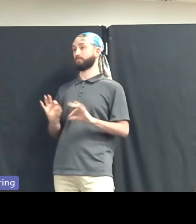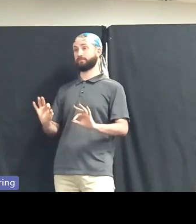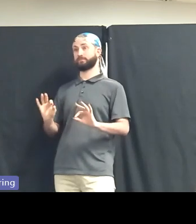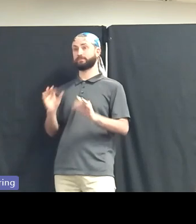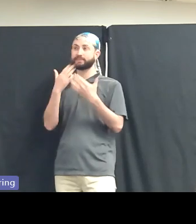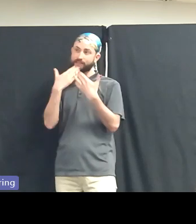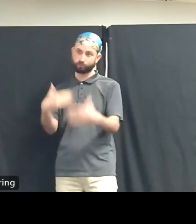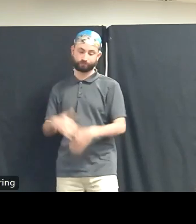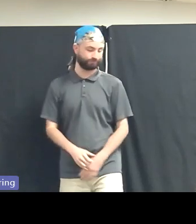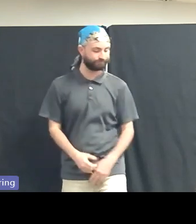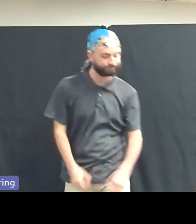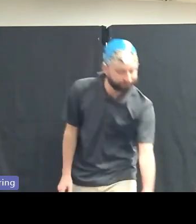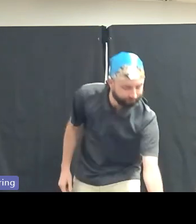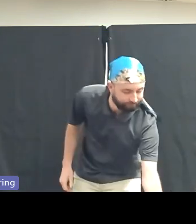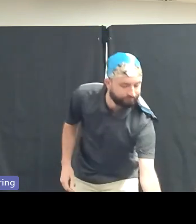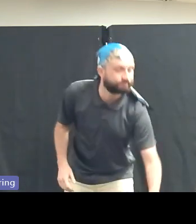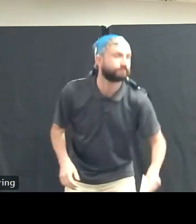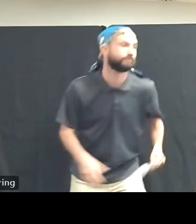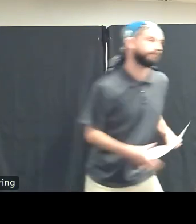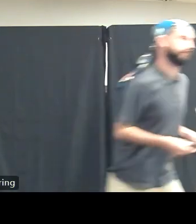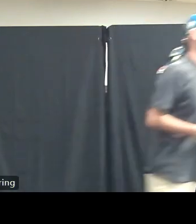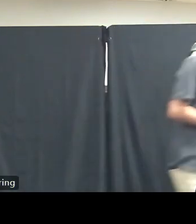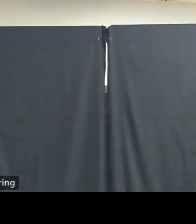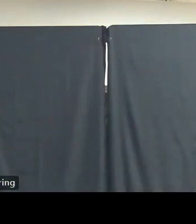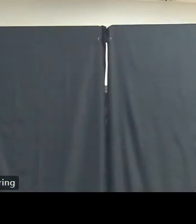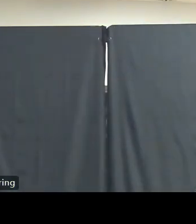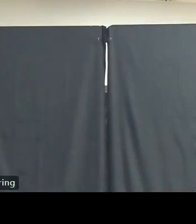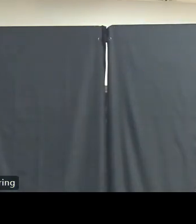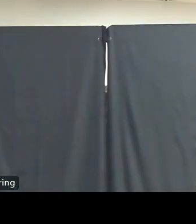we're coming from. Thank you.